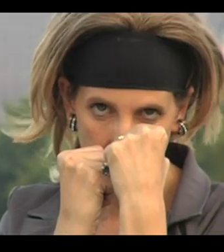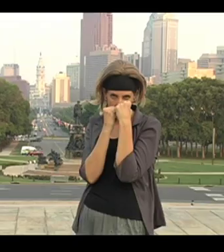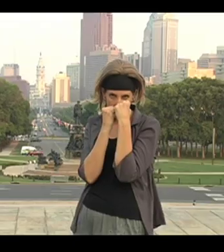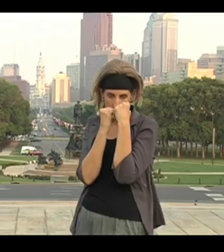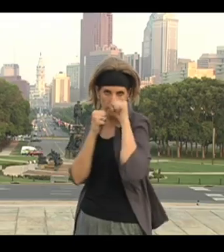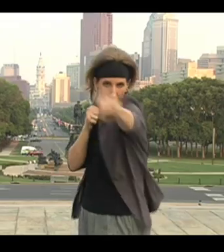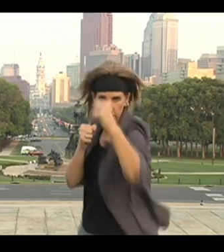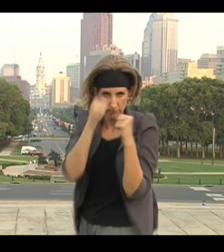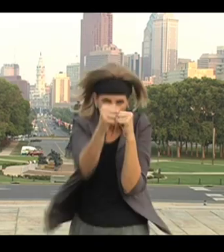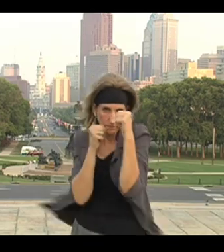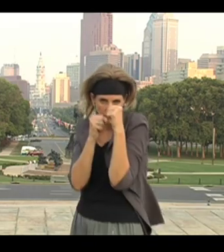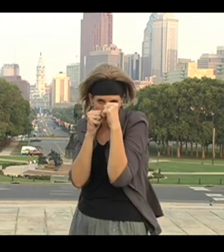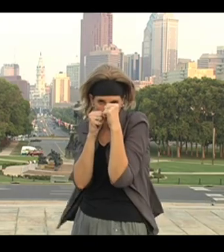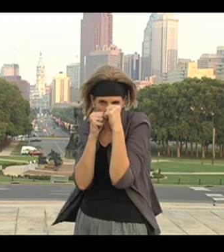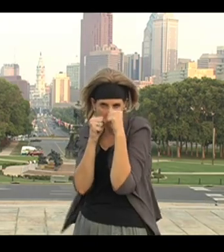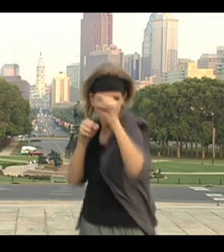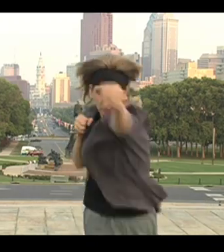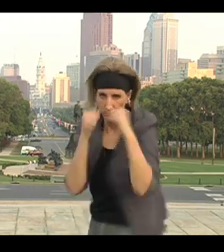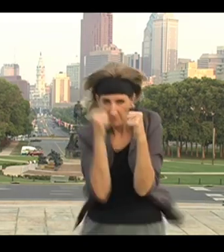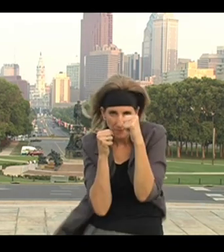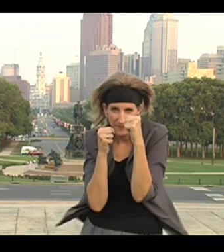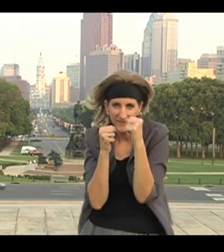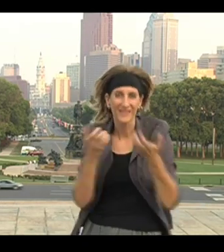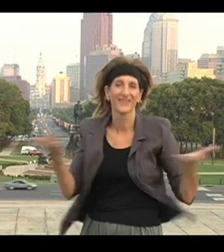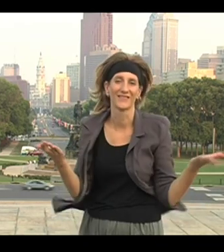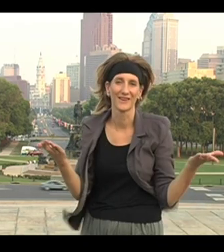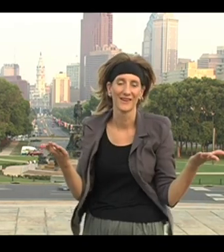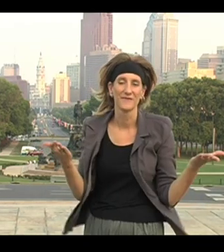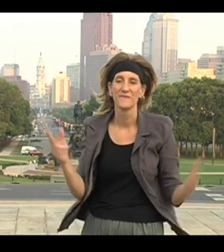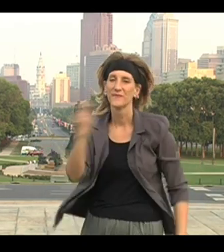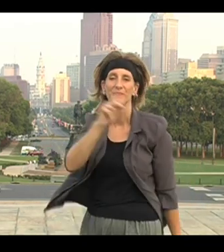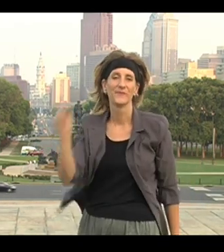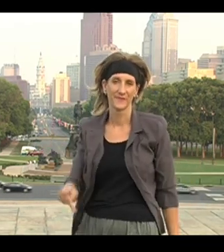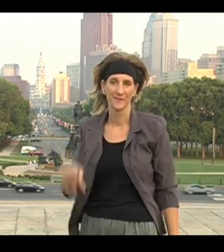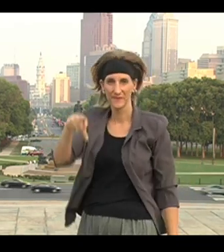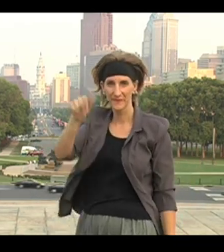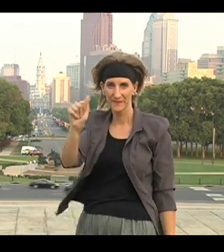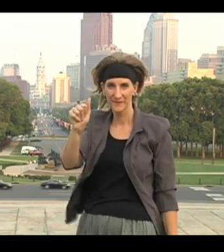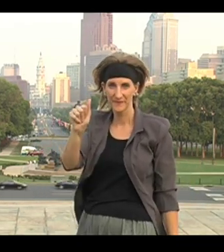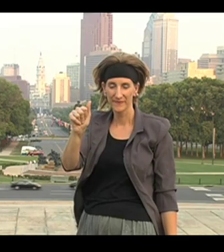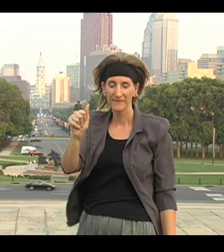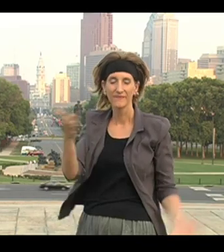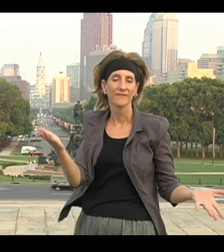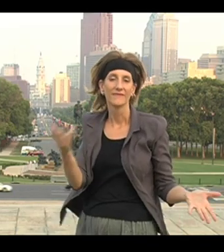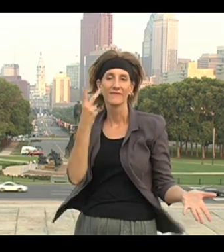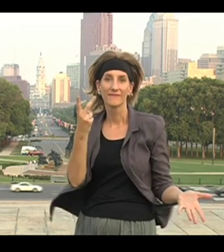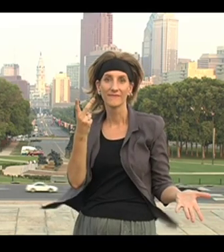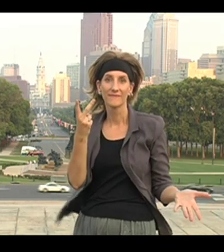Boom. Boom, boom, boom, boom. Boom. Here we are in Philadelphia, Pennsylvania. And we